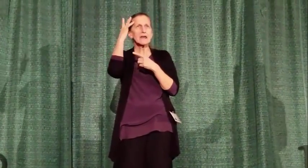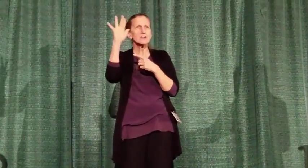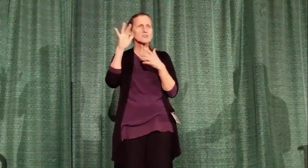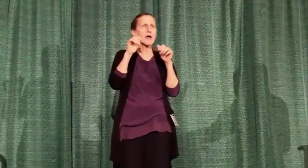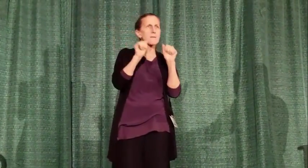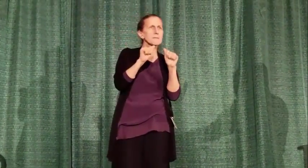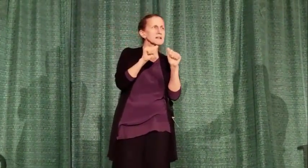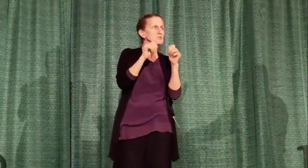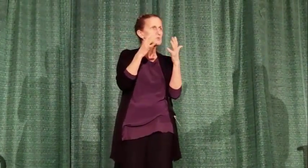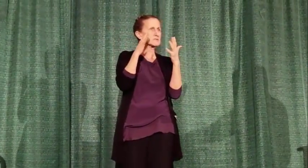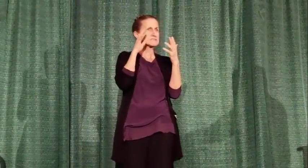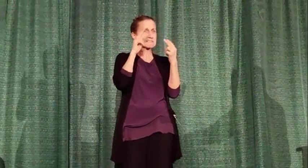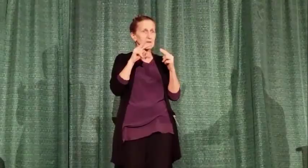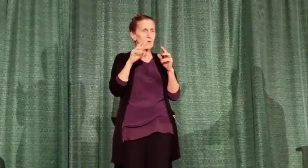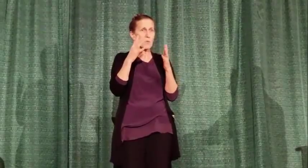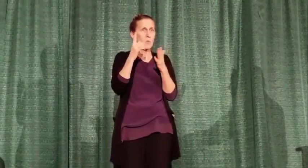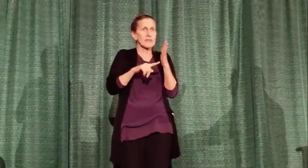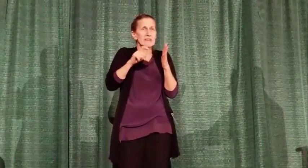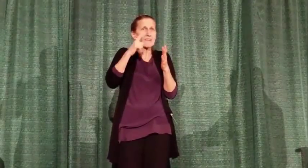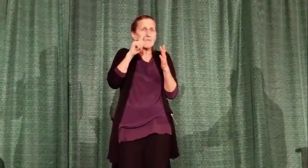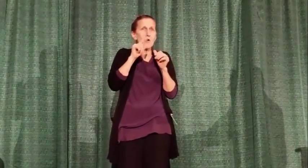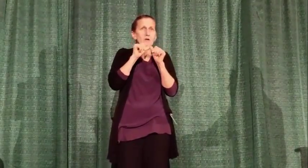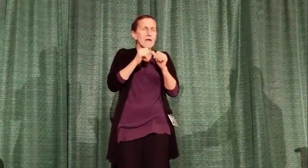to succeed in life and their ability to be happy.